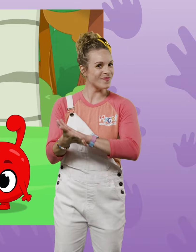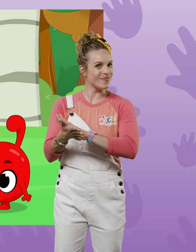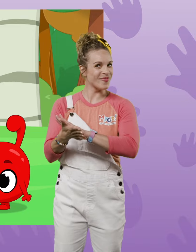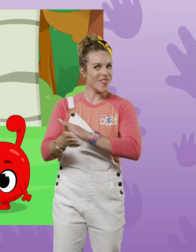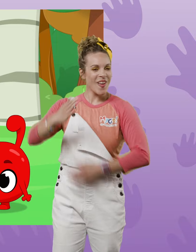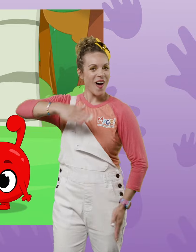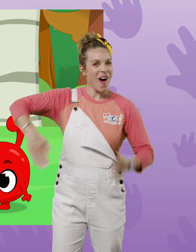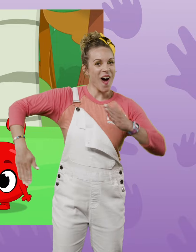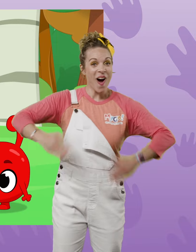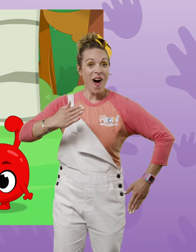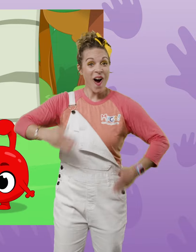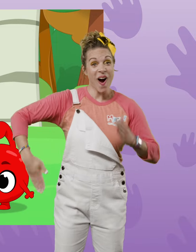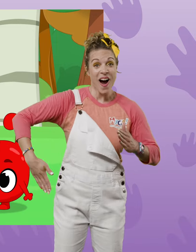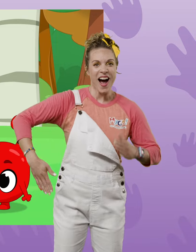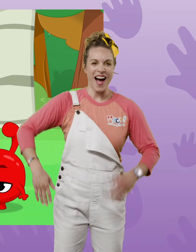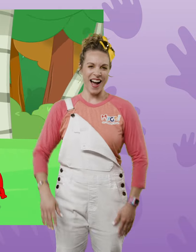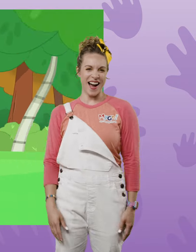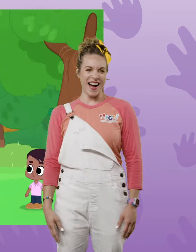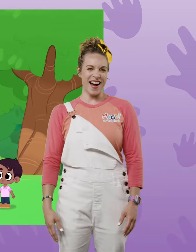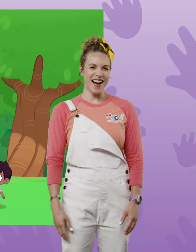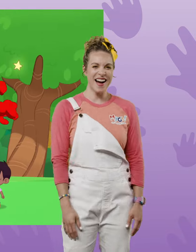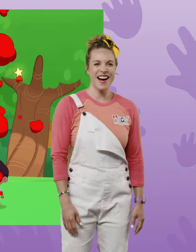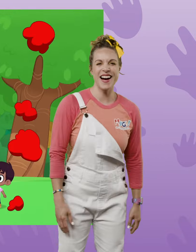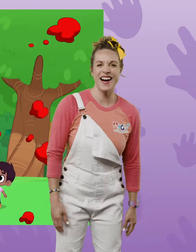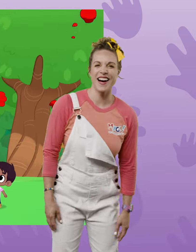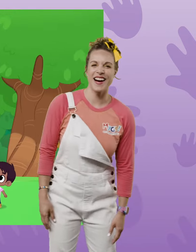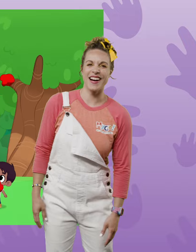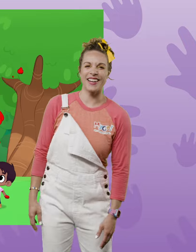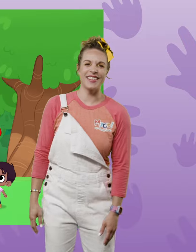Morphle, morph into a robot.